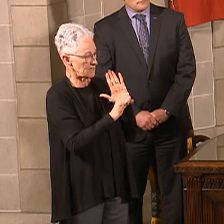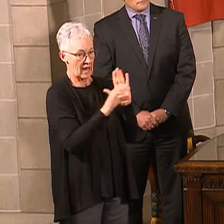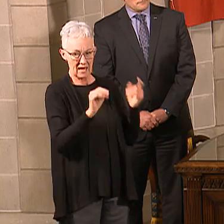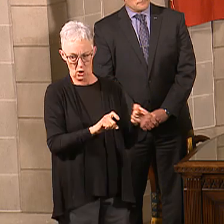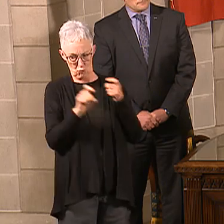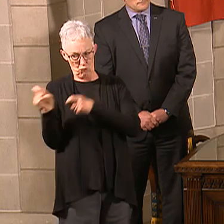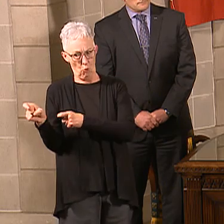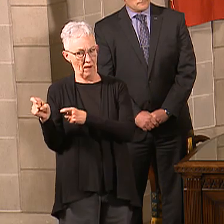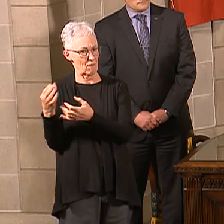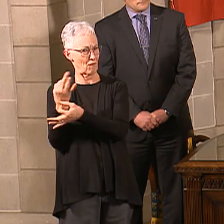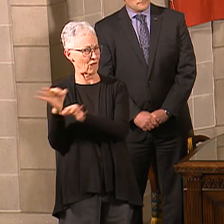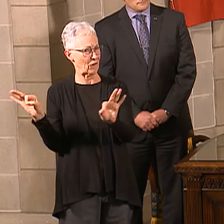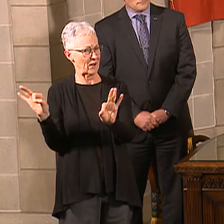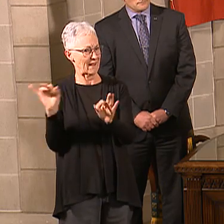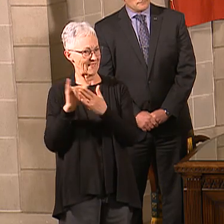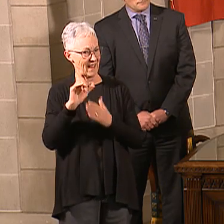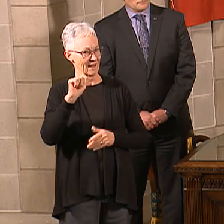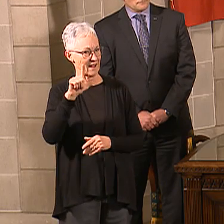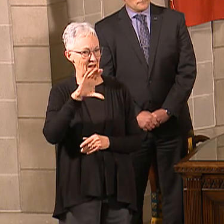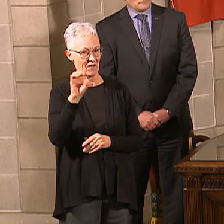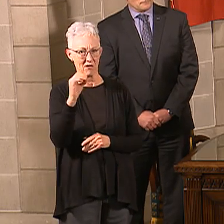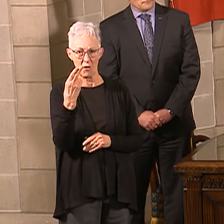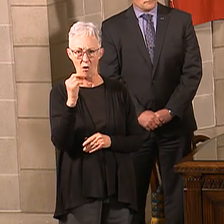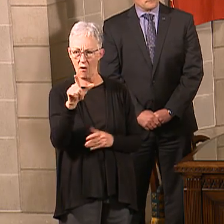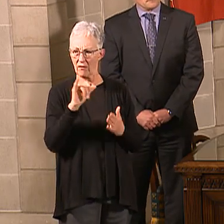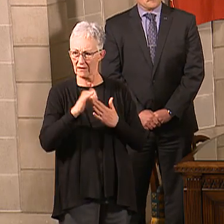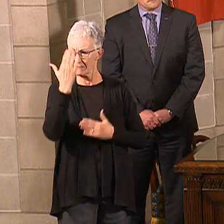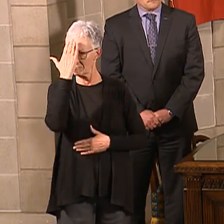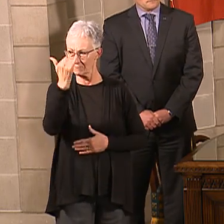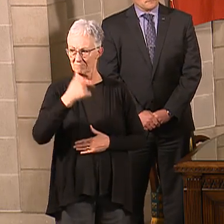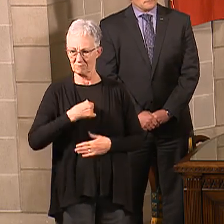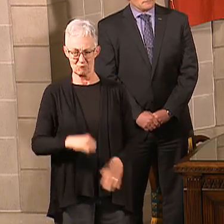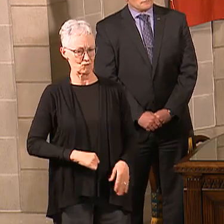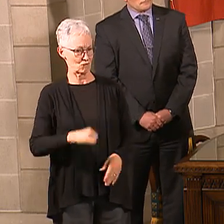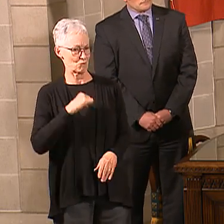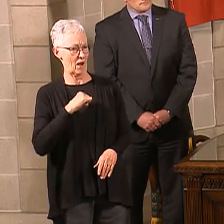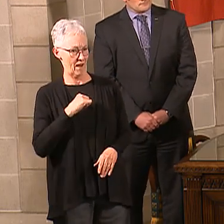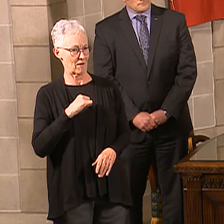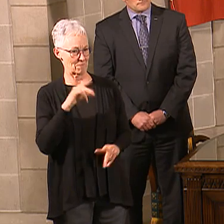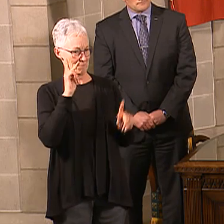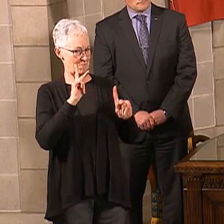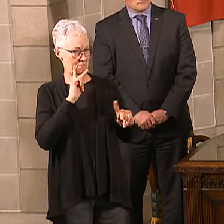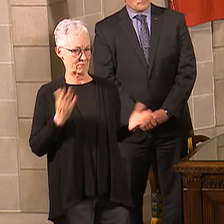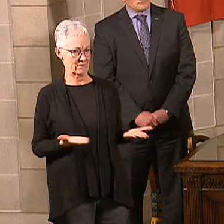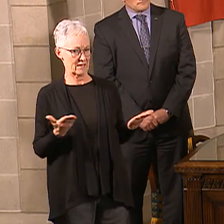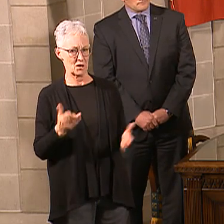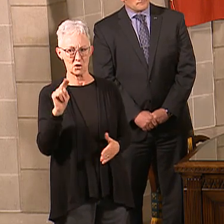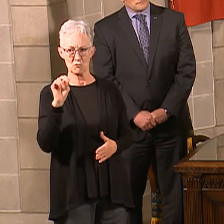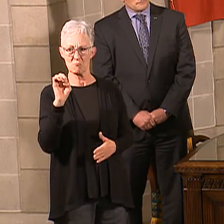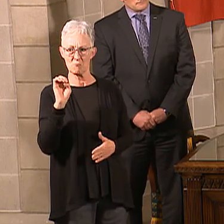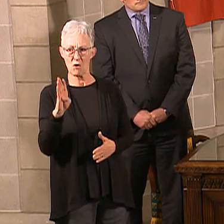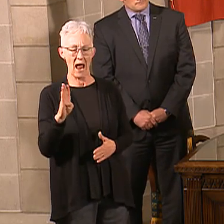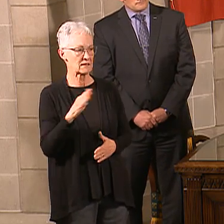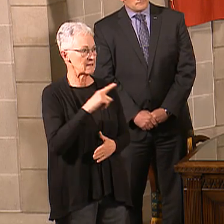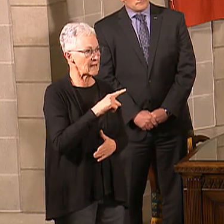again, this is just another example why I'm so proud of Nebraskans. They do the right thing. They step up. They meet the